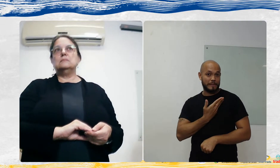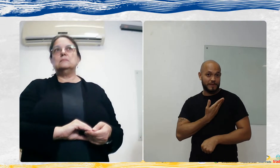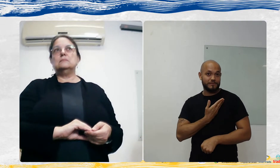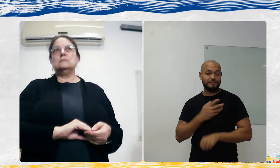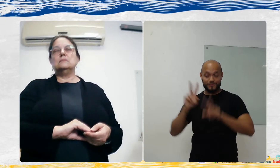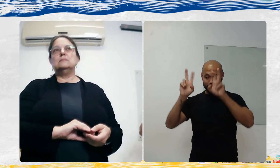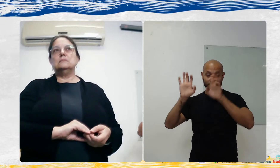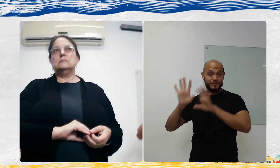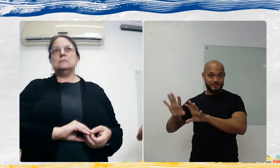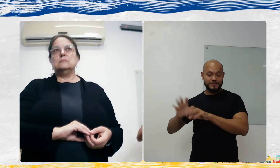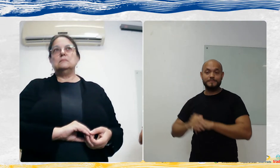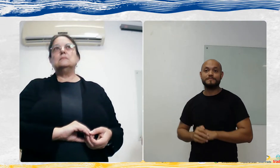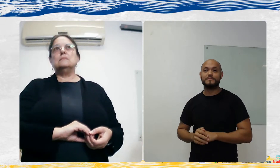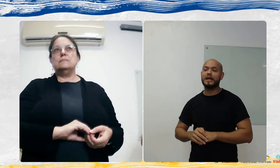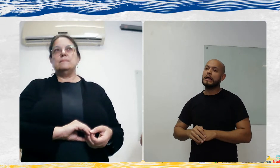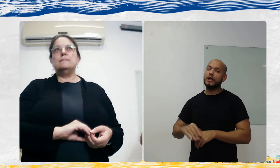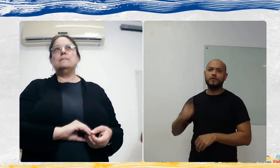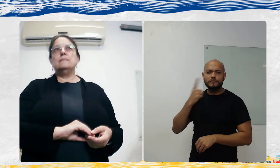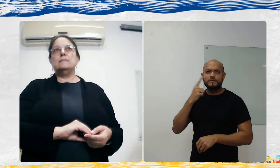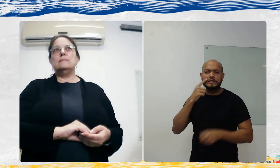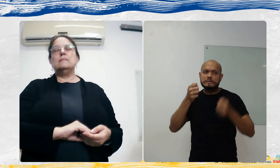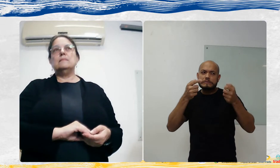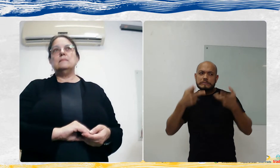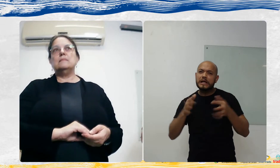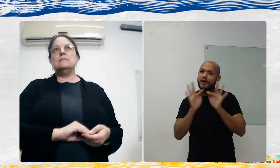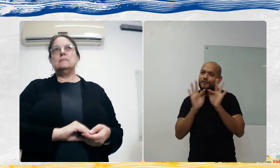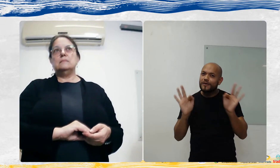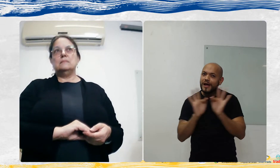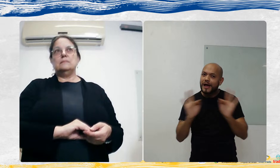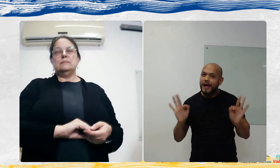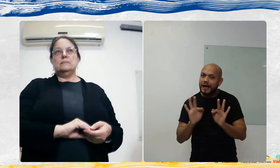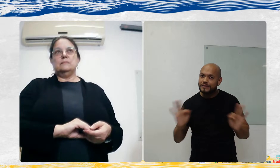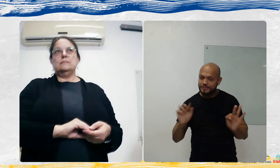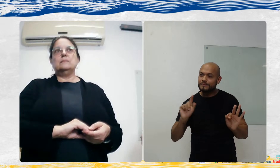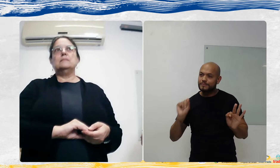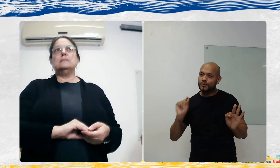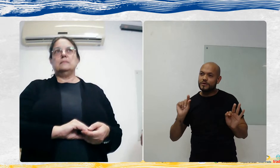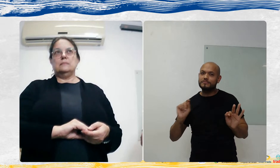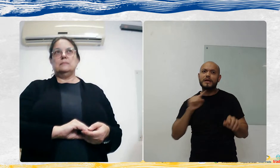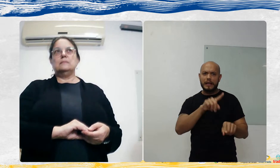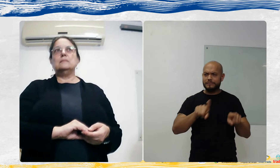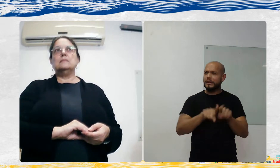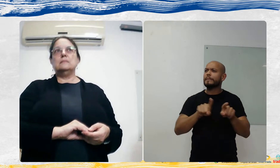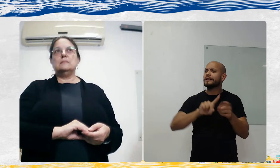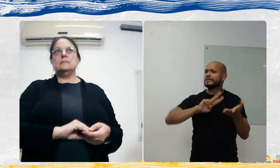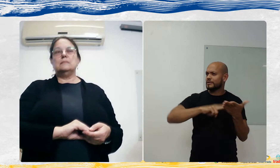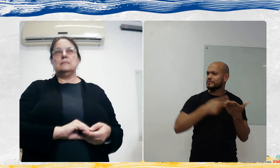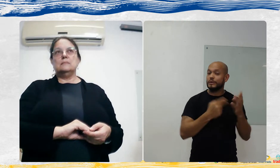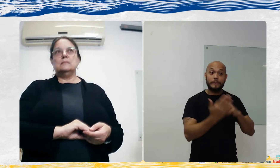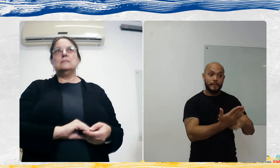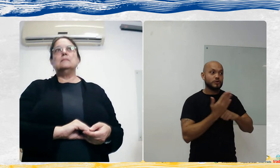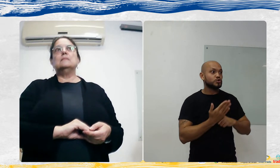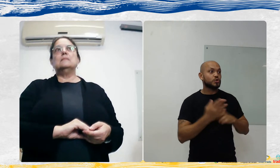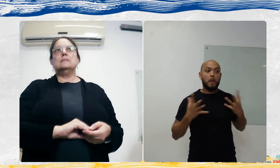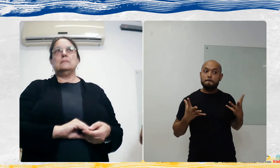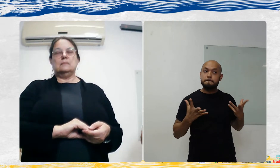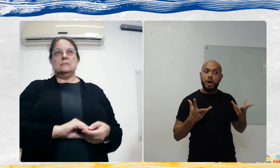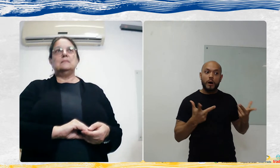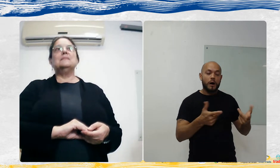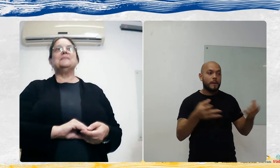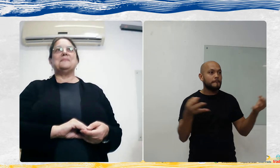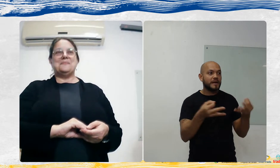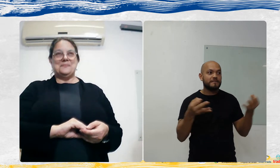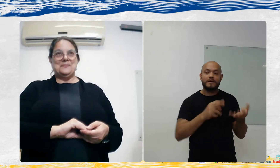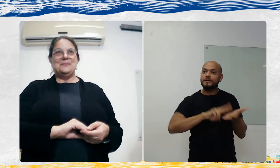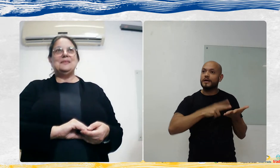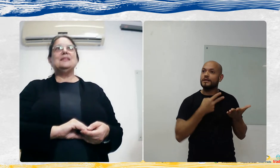tried to explain some sentence, and he translated those sentences for me, and it was amazing. It was like, oh my gosh,